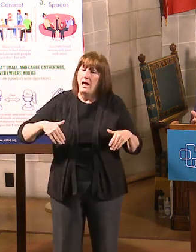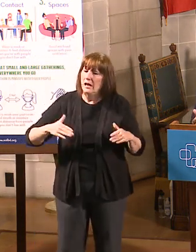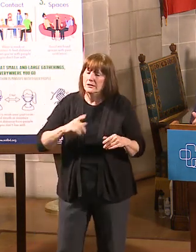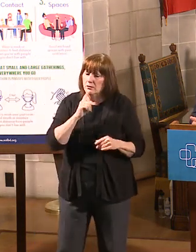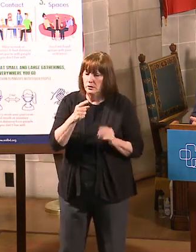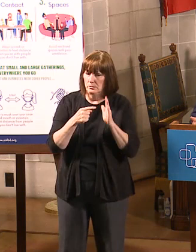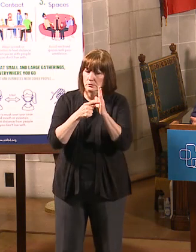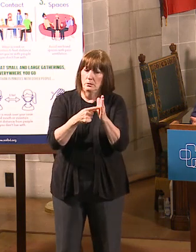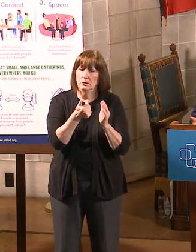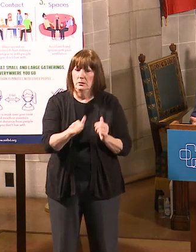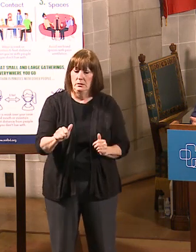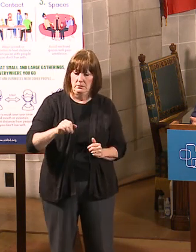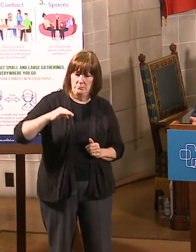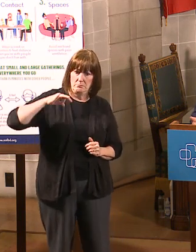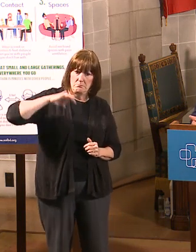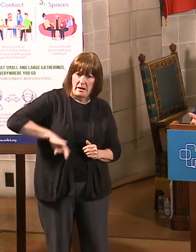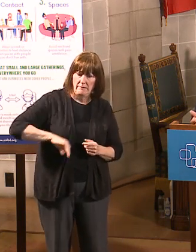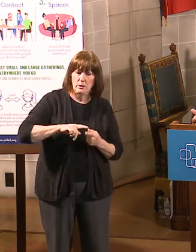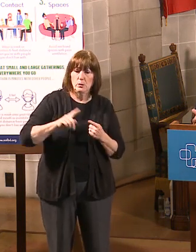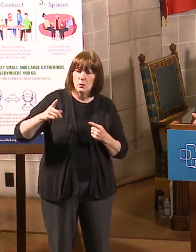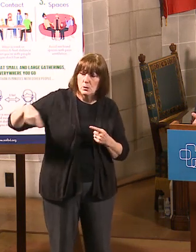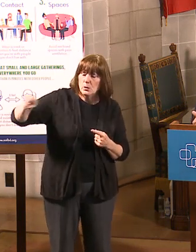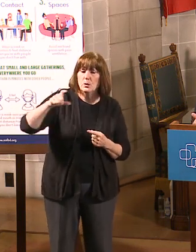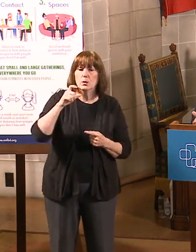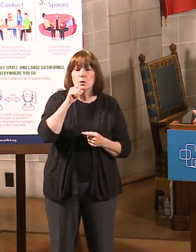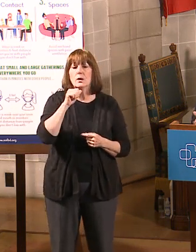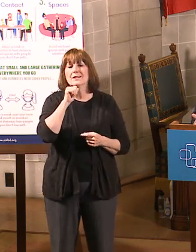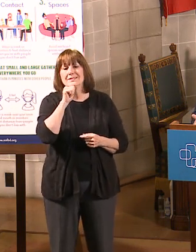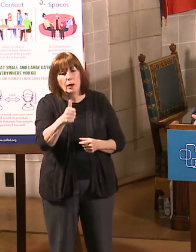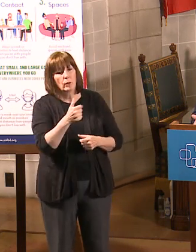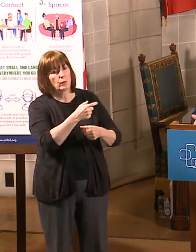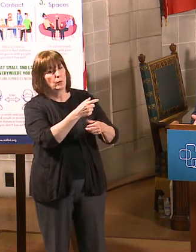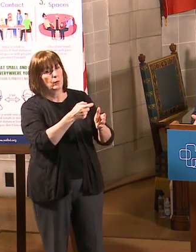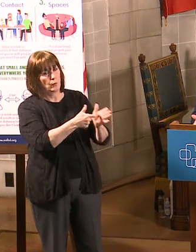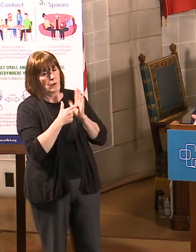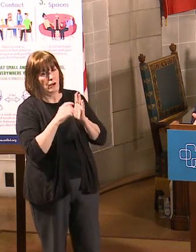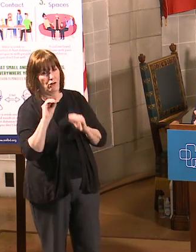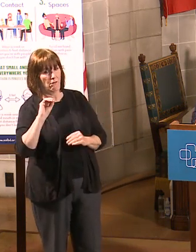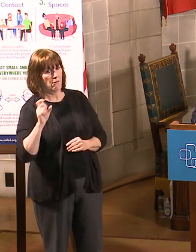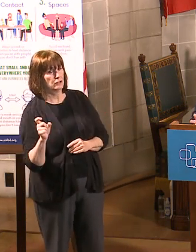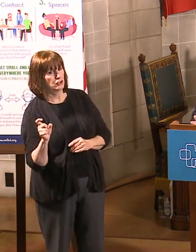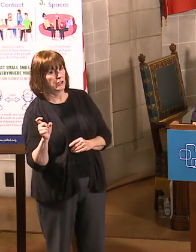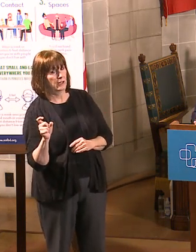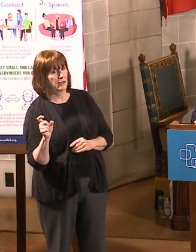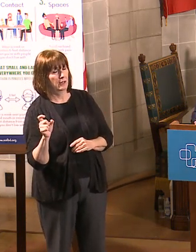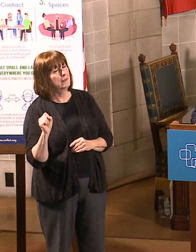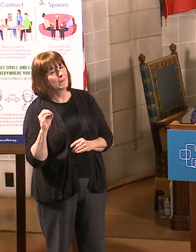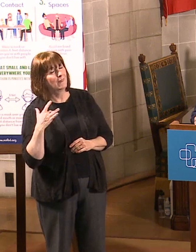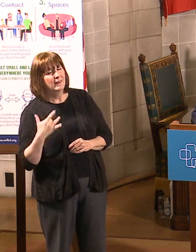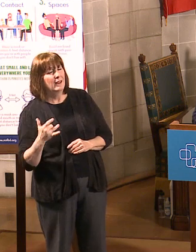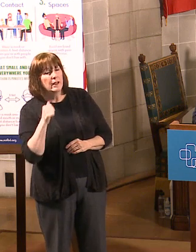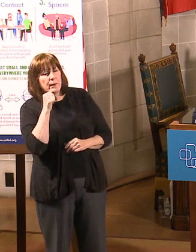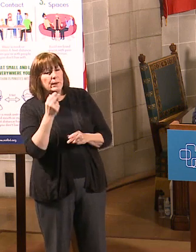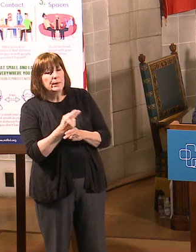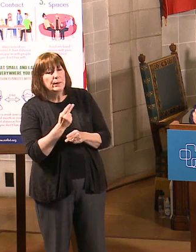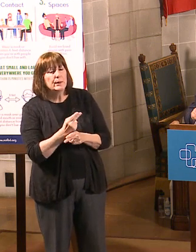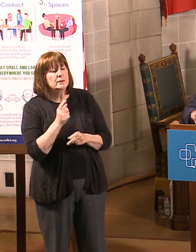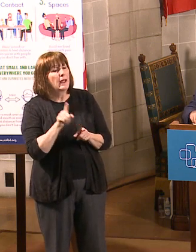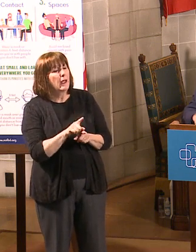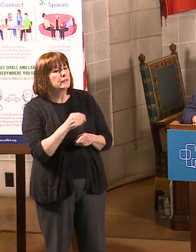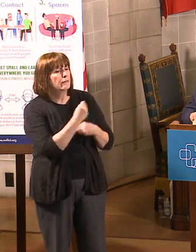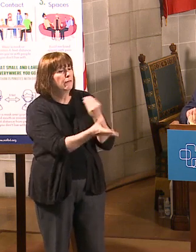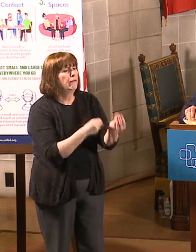to be of any benefit to patients that do not require oxygen, so it's generally not used as a